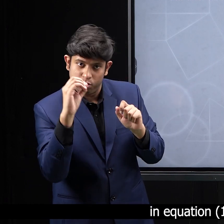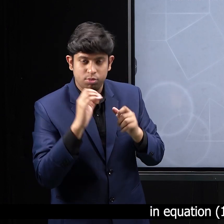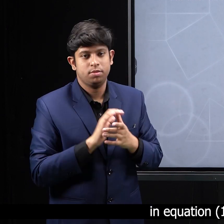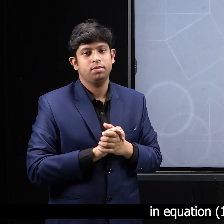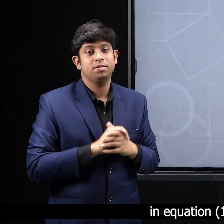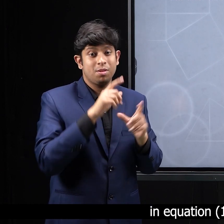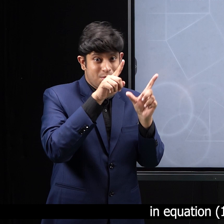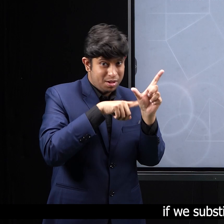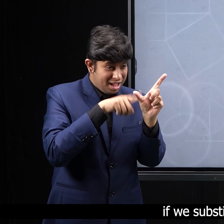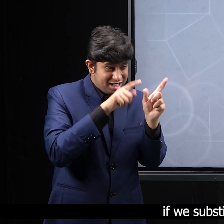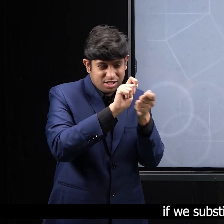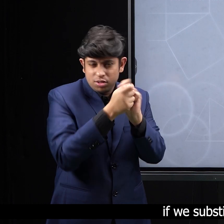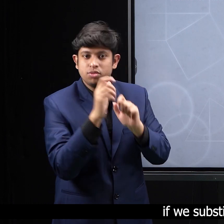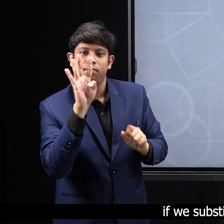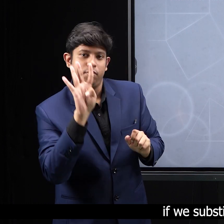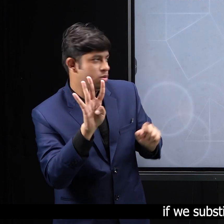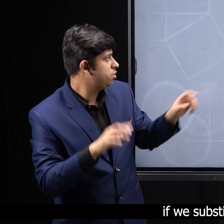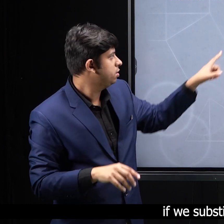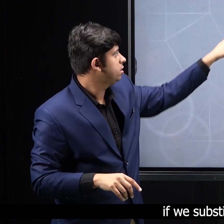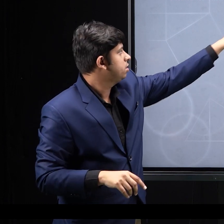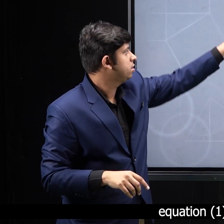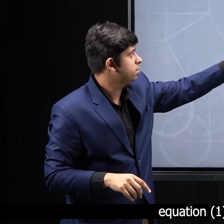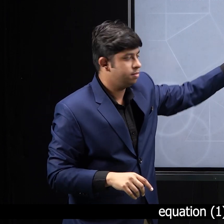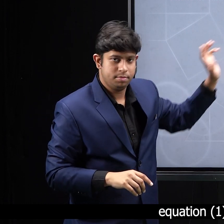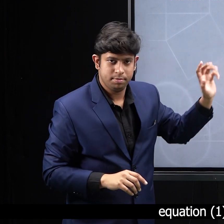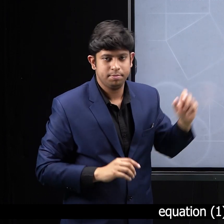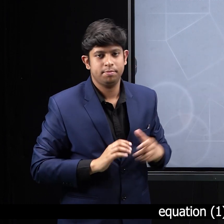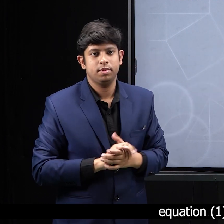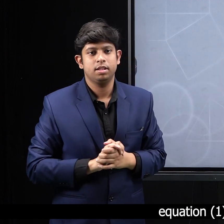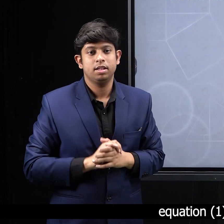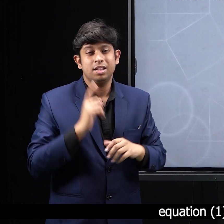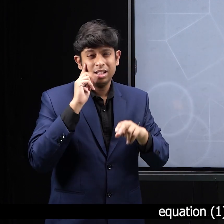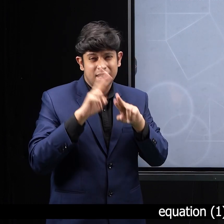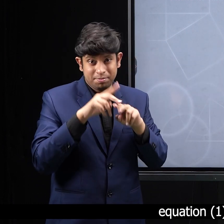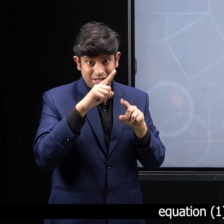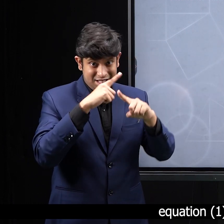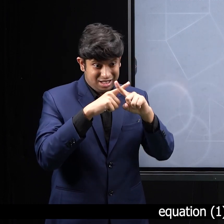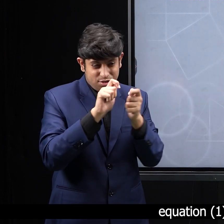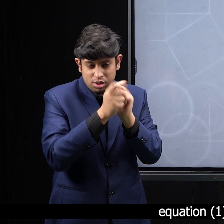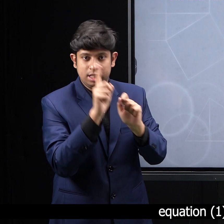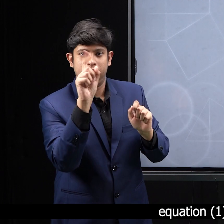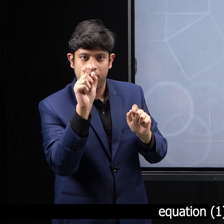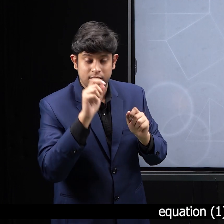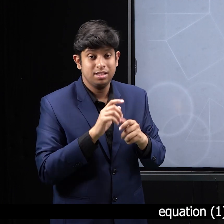4. If we substitute x value as 10 in equation 1, we get y value as 0.